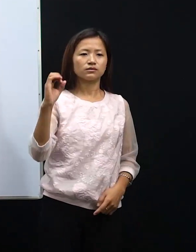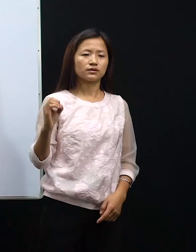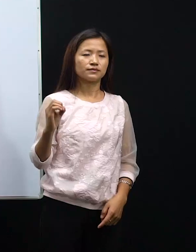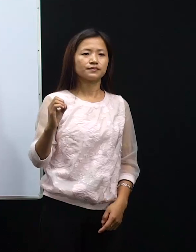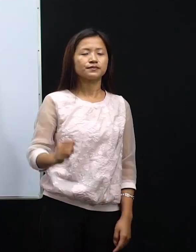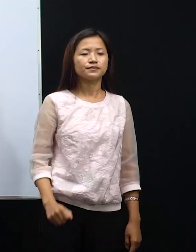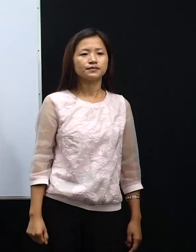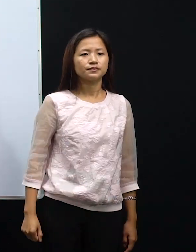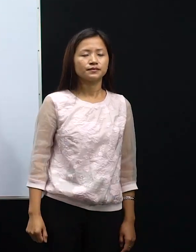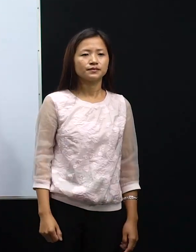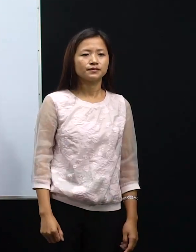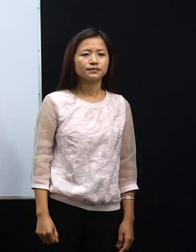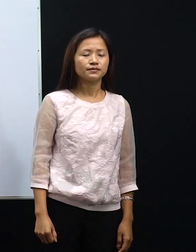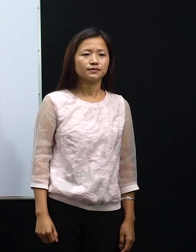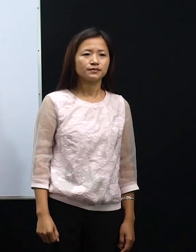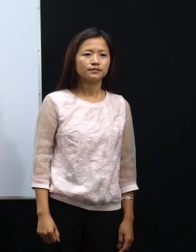Alright.